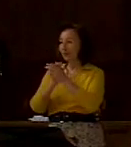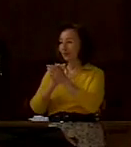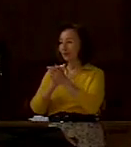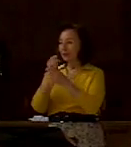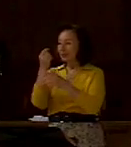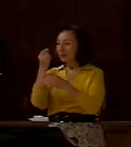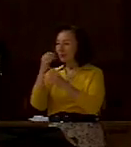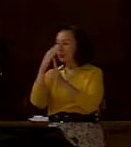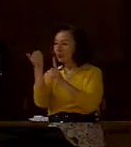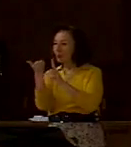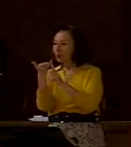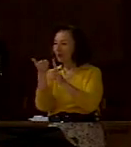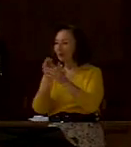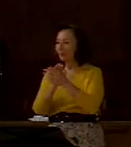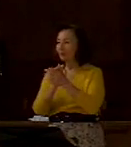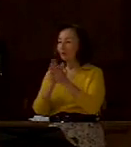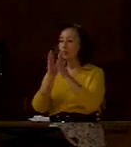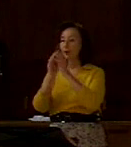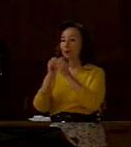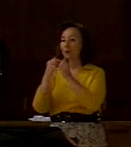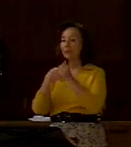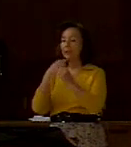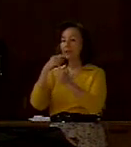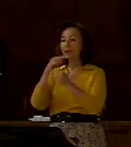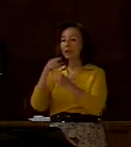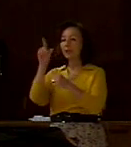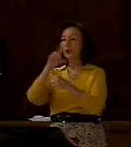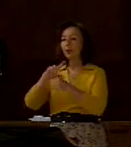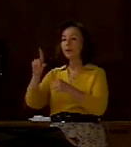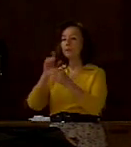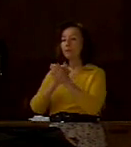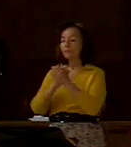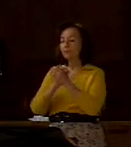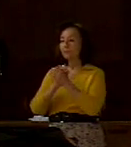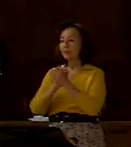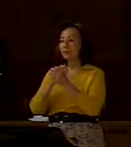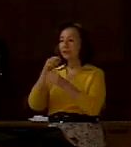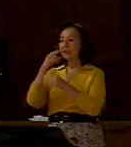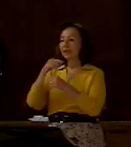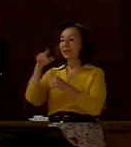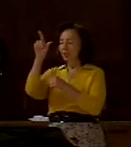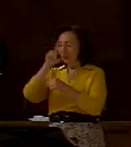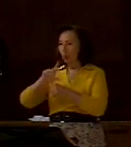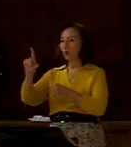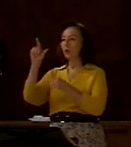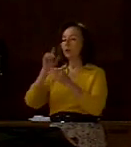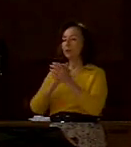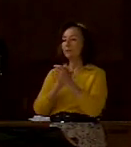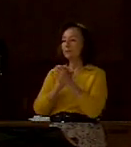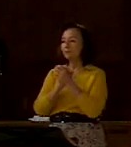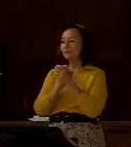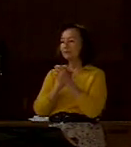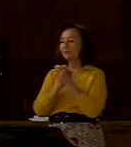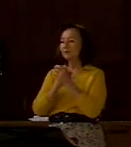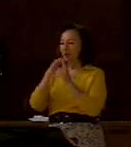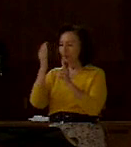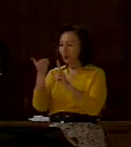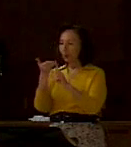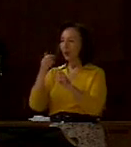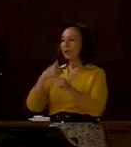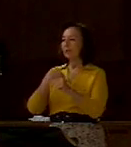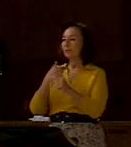a little more persuading, pray this prayer with me. Say, Lord, come on, say it like you mean it. Say, Lord, persuade me.